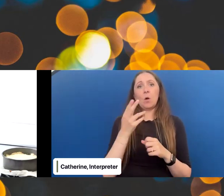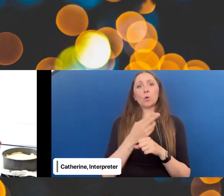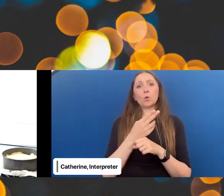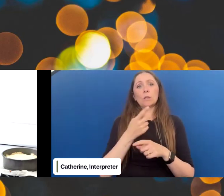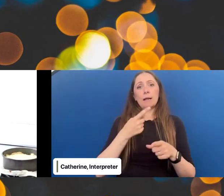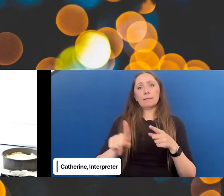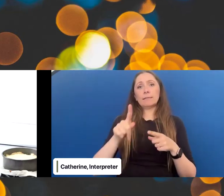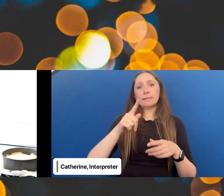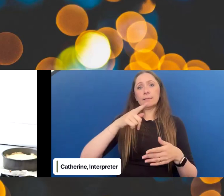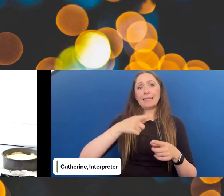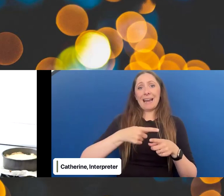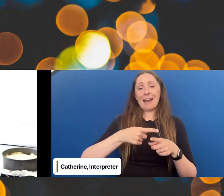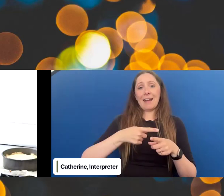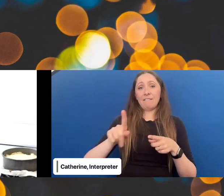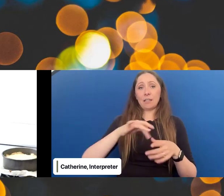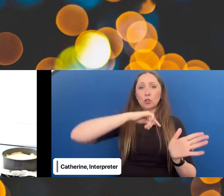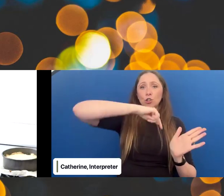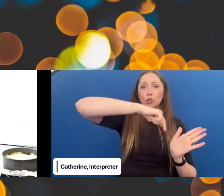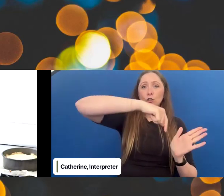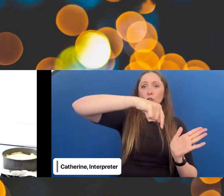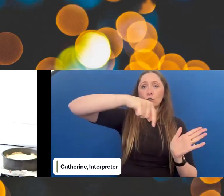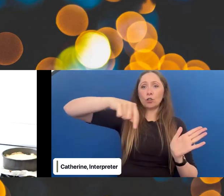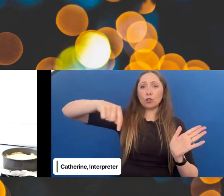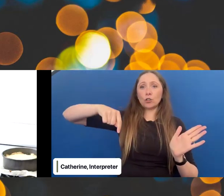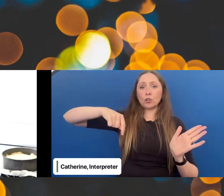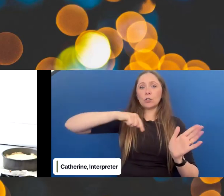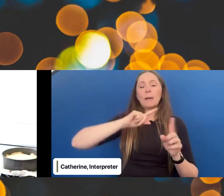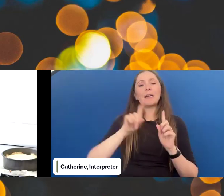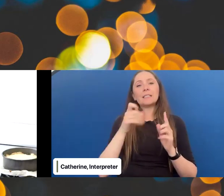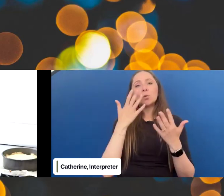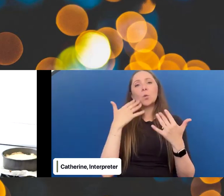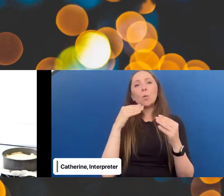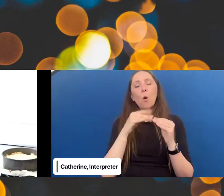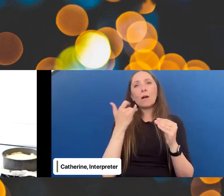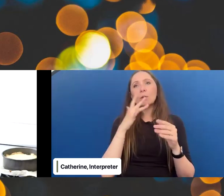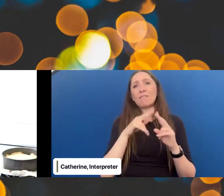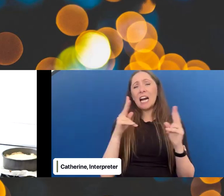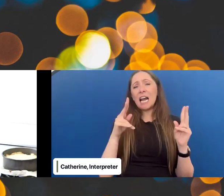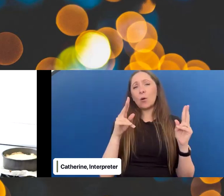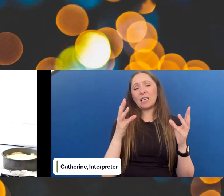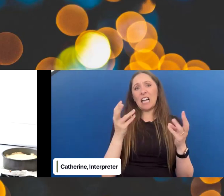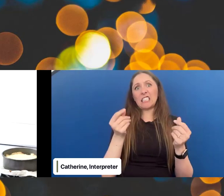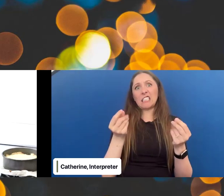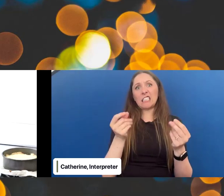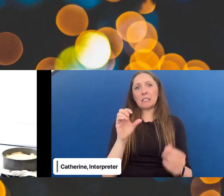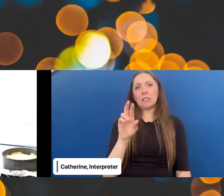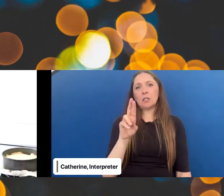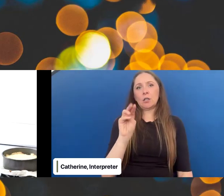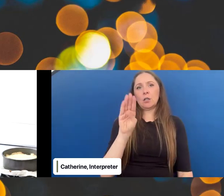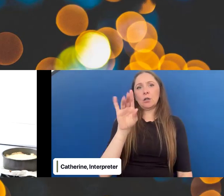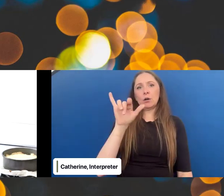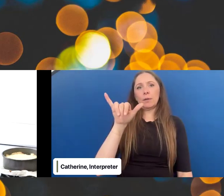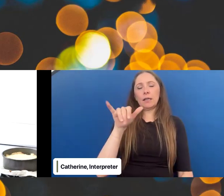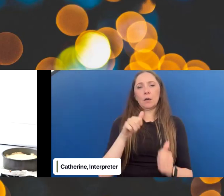edges so the crust separates from the pan, but it needs to cool down a little bit, okay? Because right now it's super crumbly, both with the